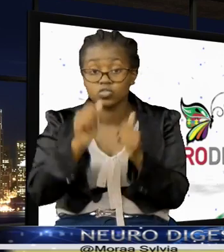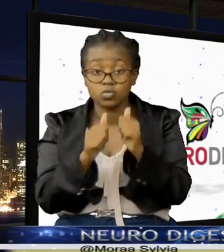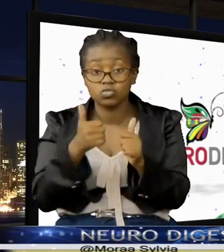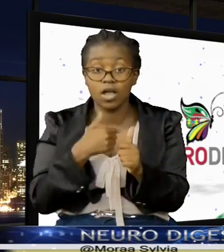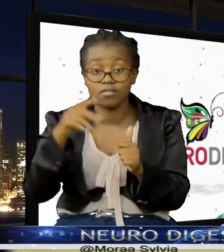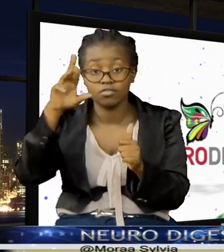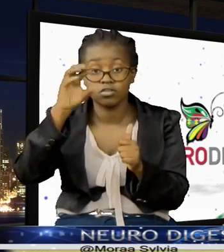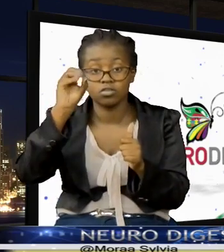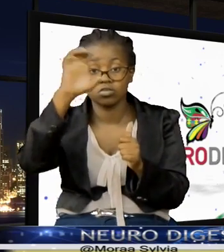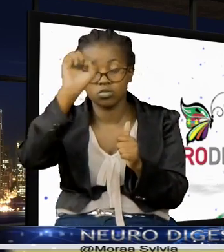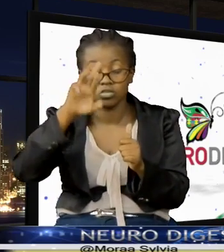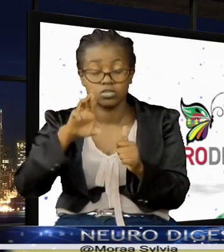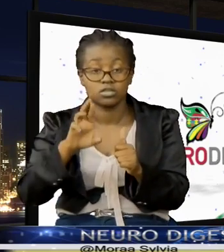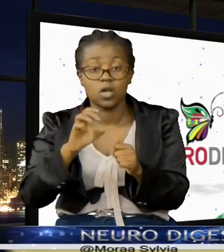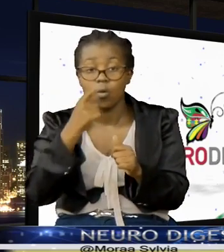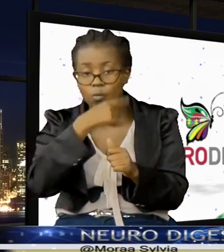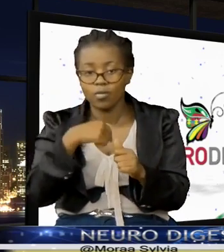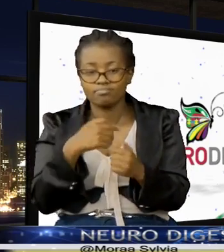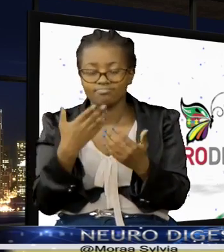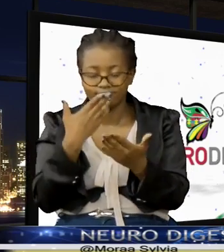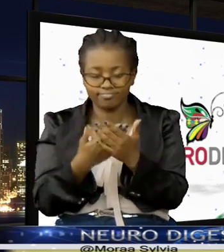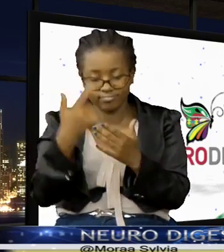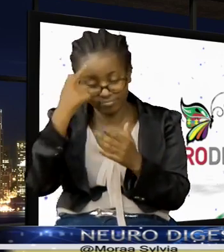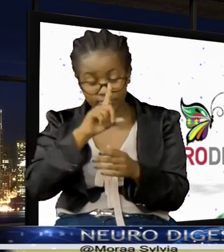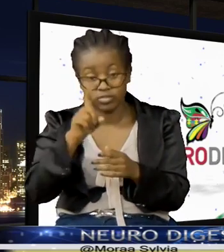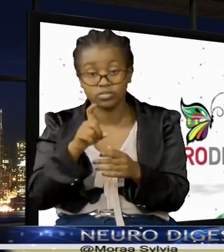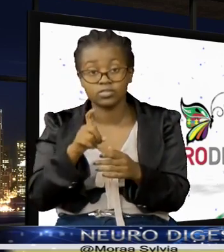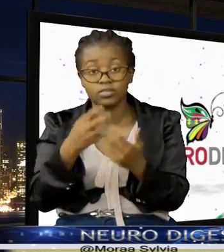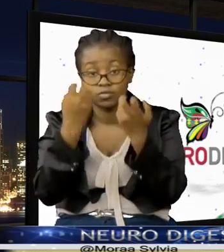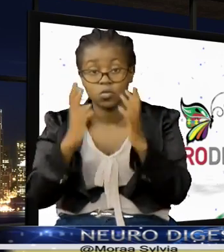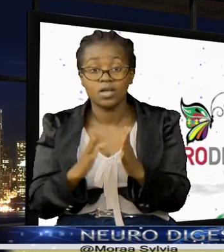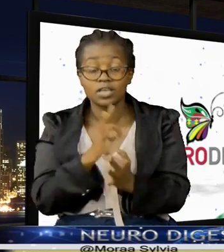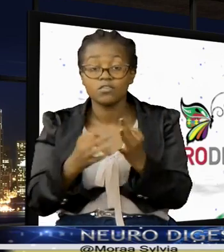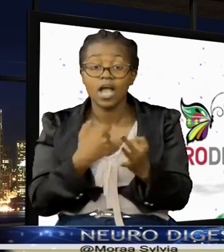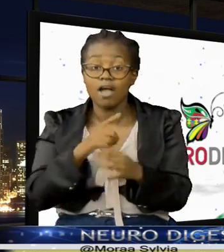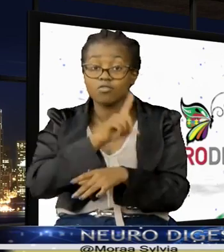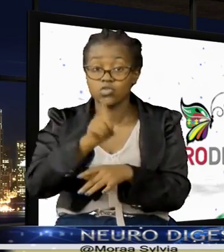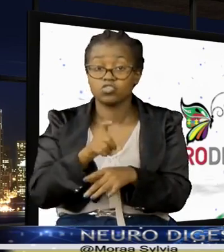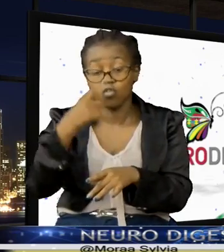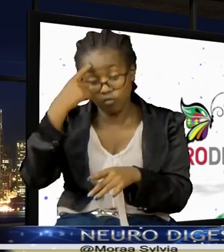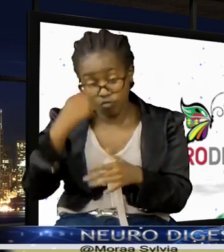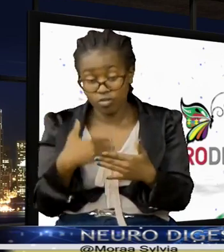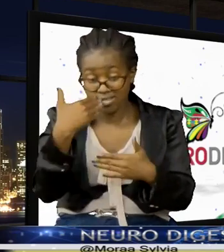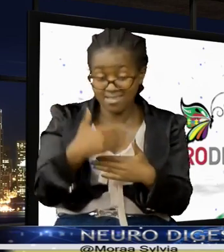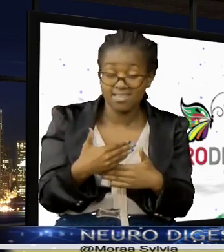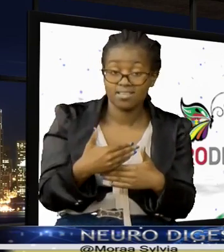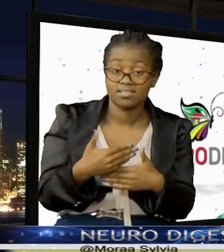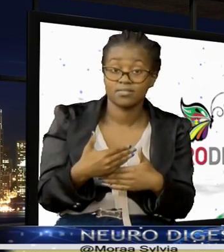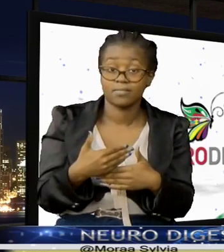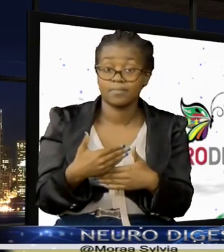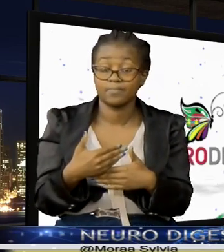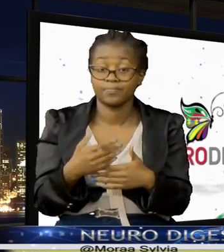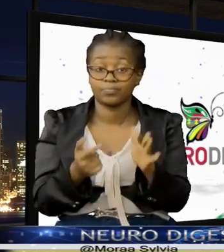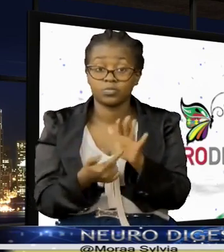had, Rose, and we appreciate that you sent us our questions. So, my viewers, if you have any questions for the next episode, we shall